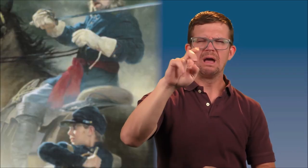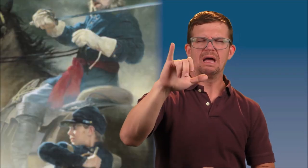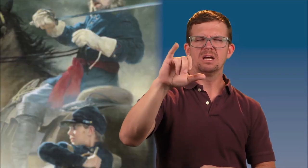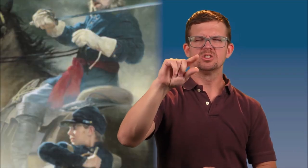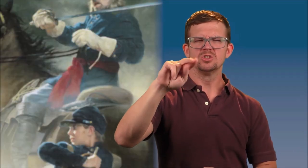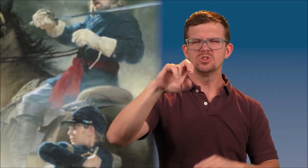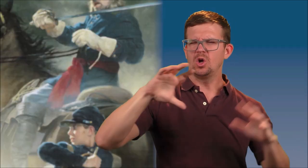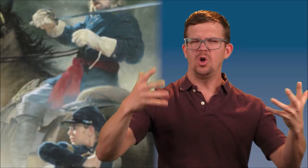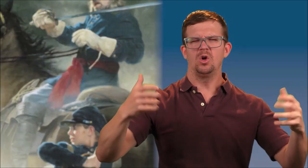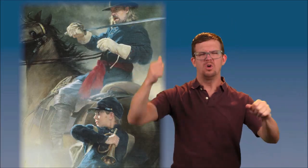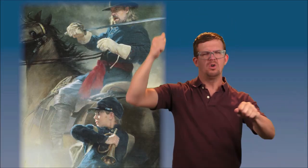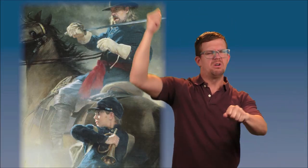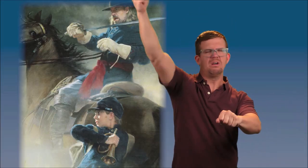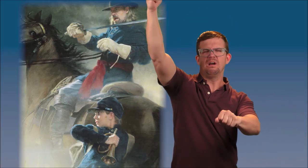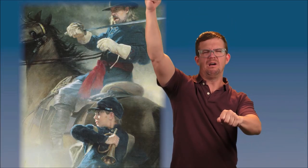keystone."